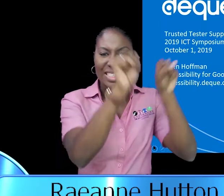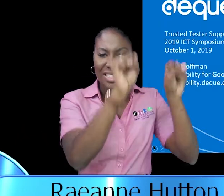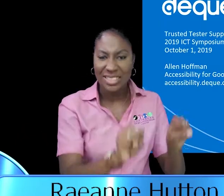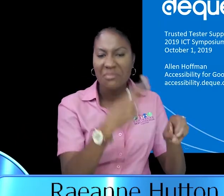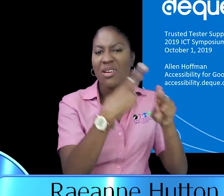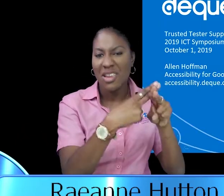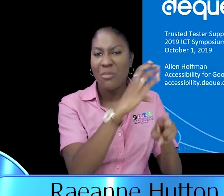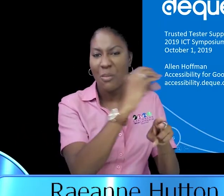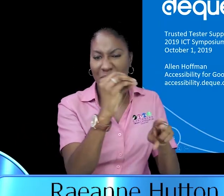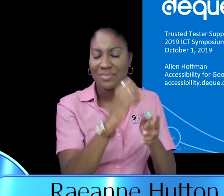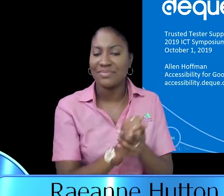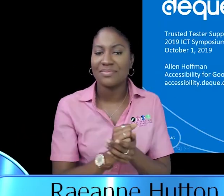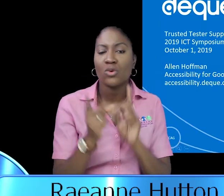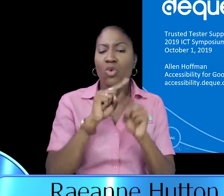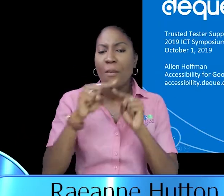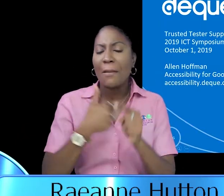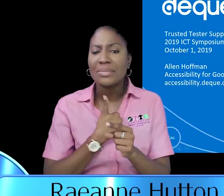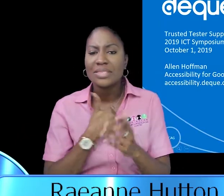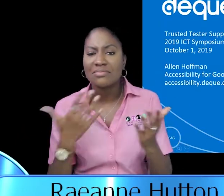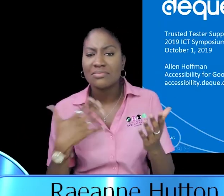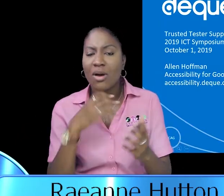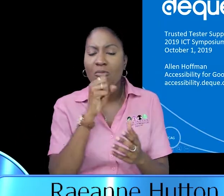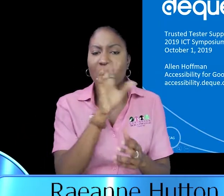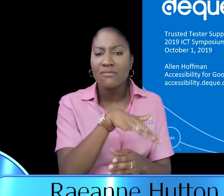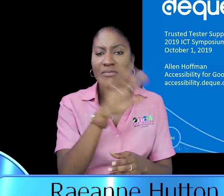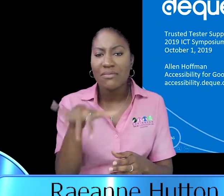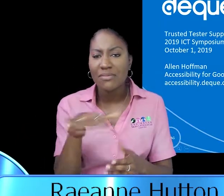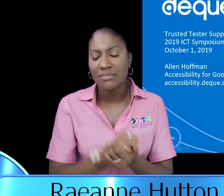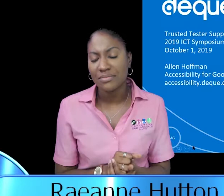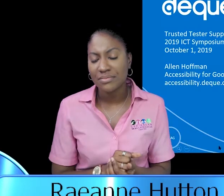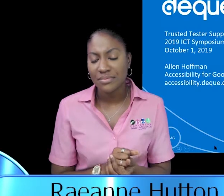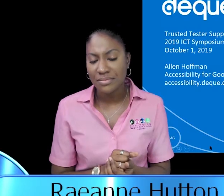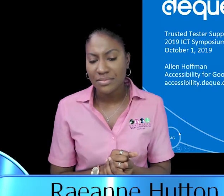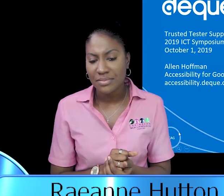And a little about myself is, well, I'm 55.